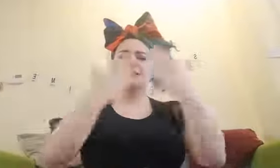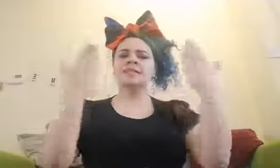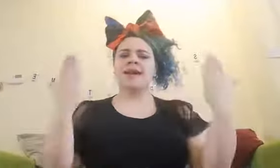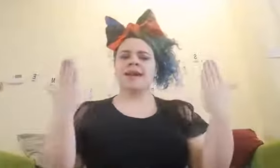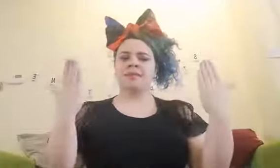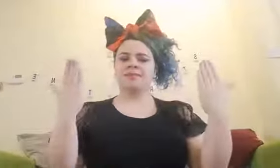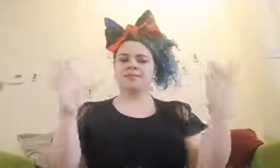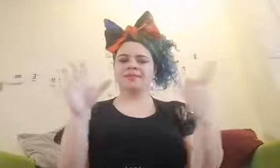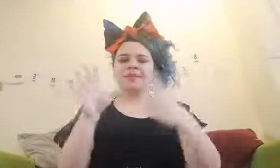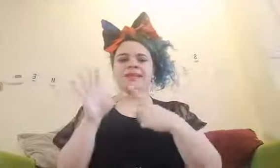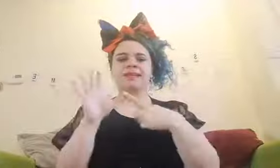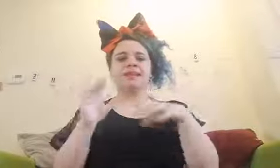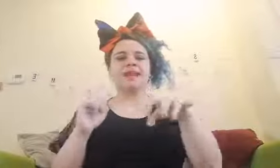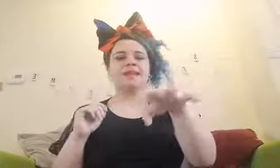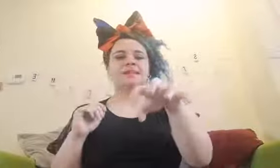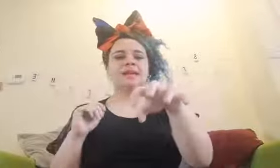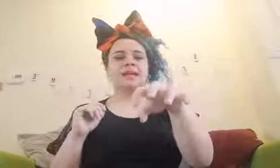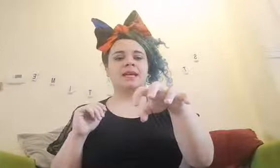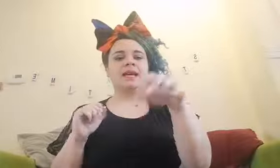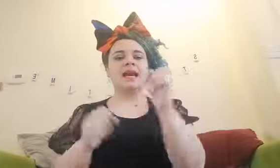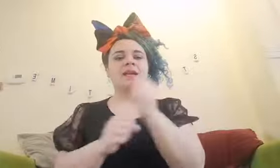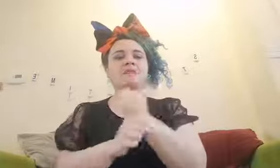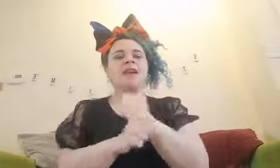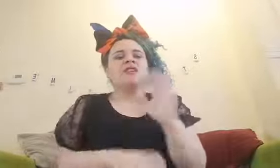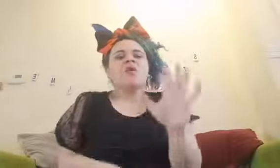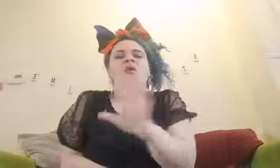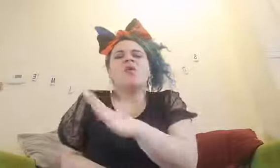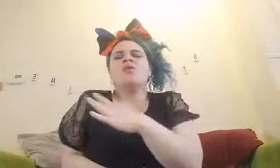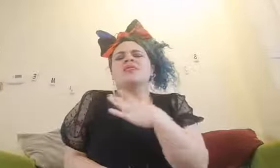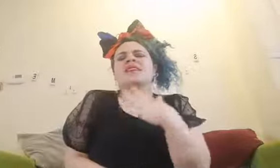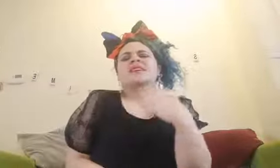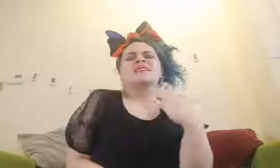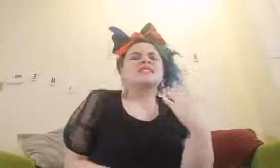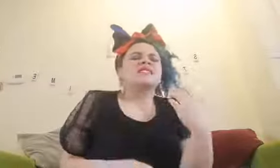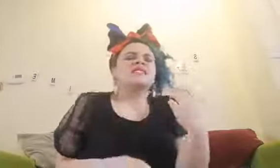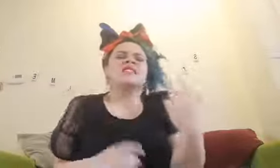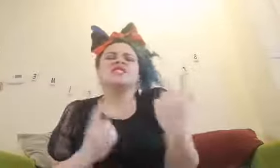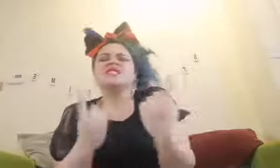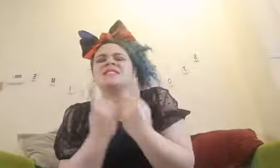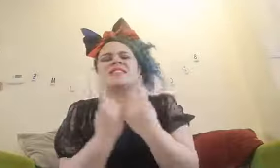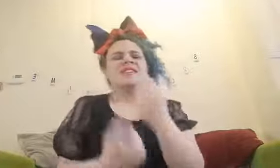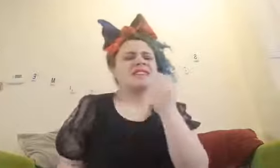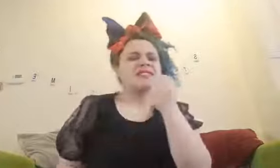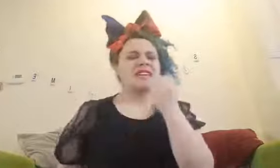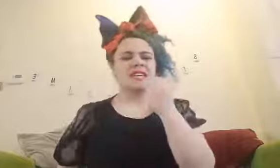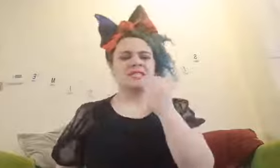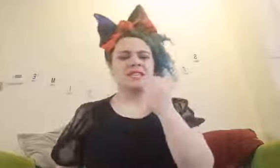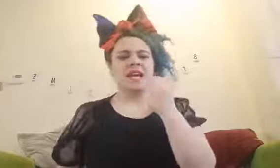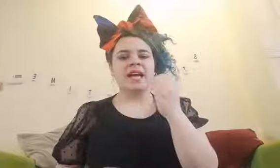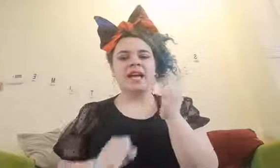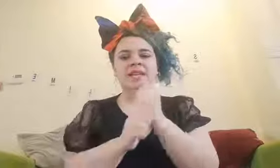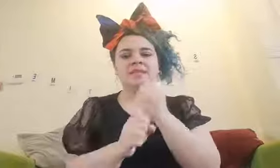one day, Anansi had made all these delicious things to eat. He'd